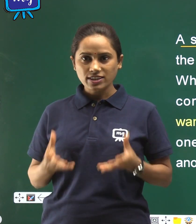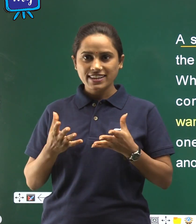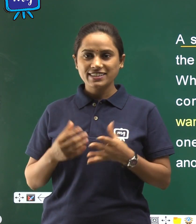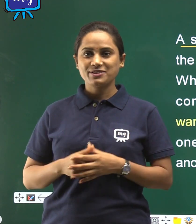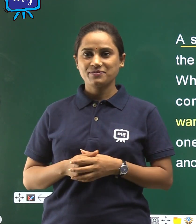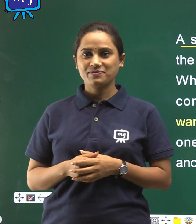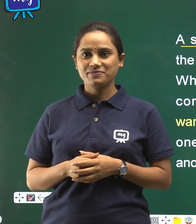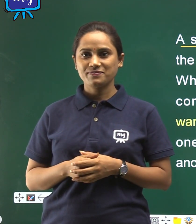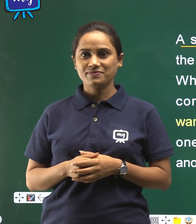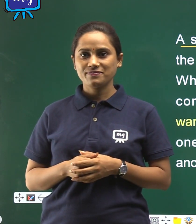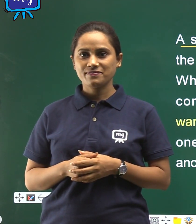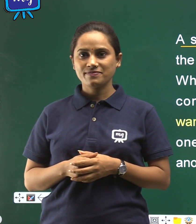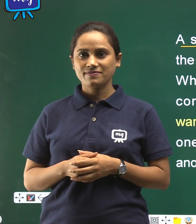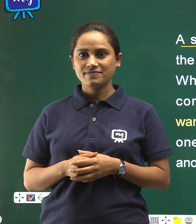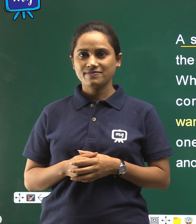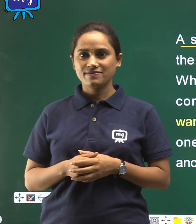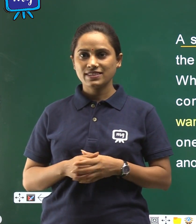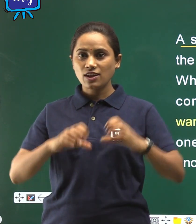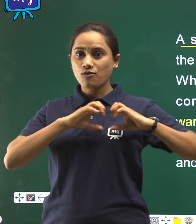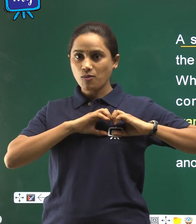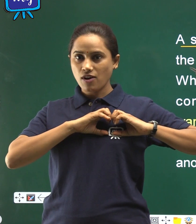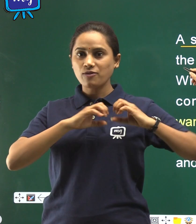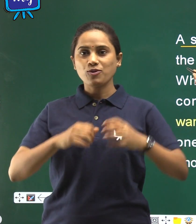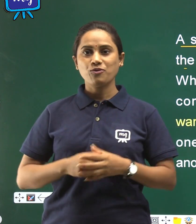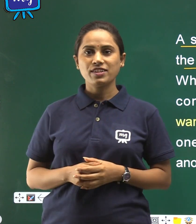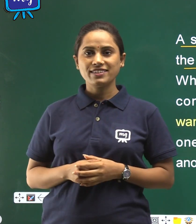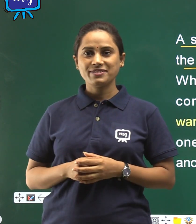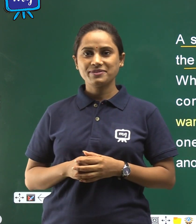originates from the heart of the